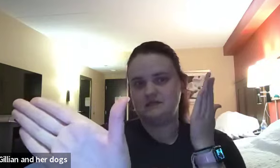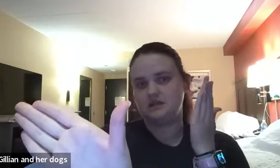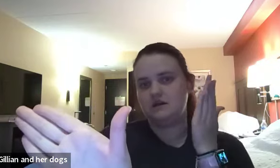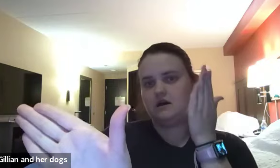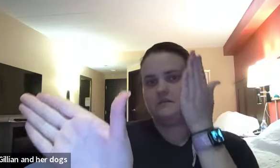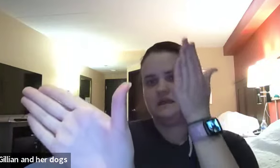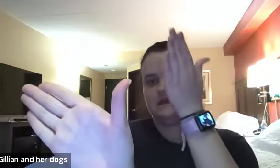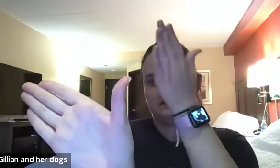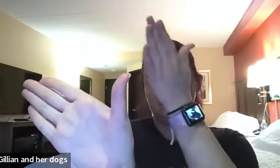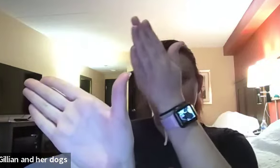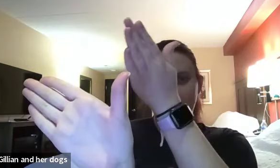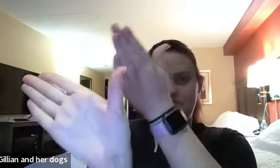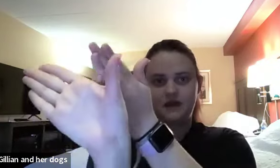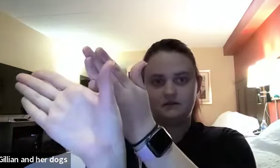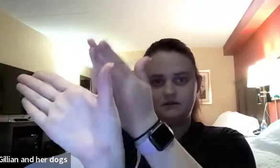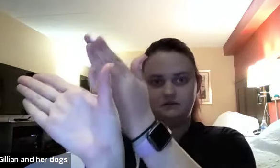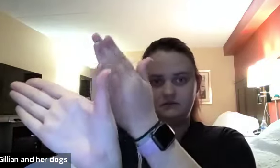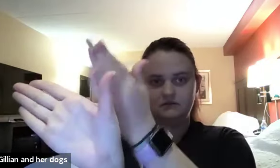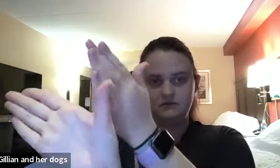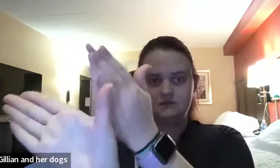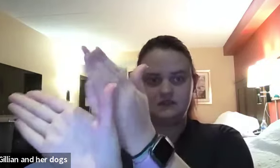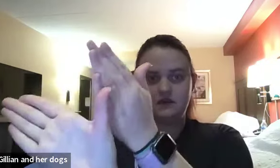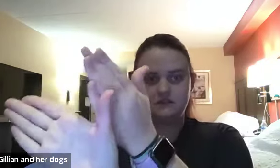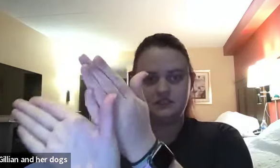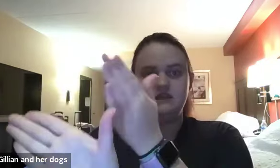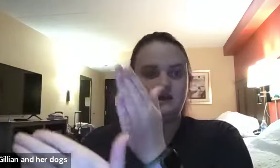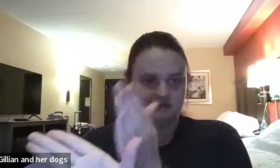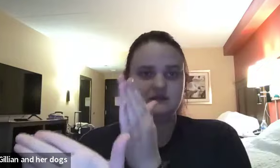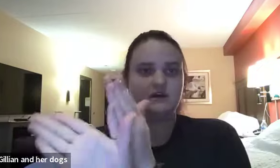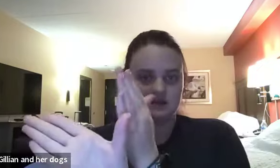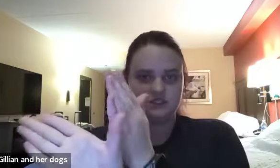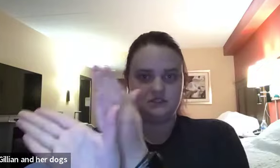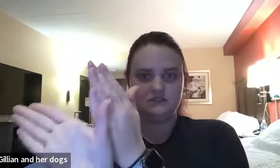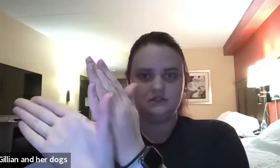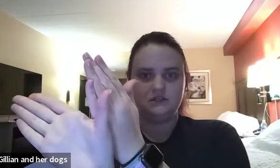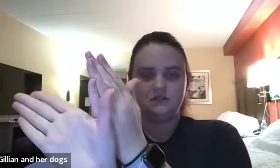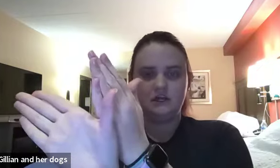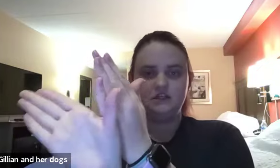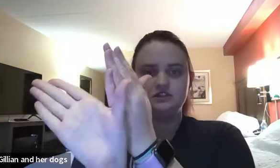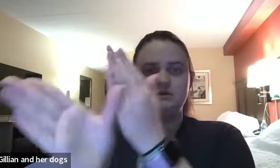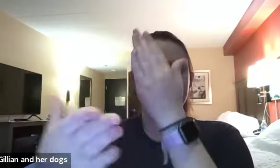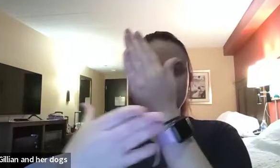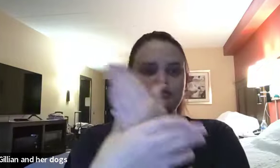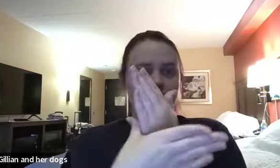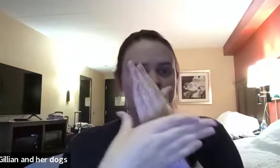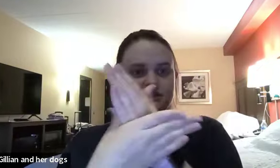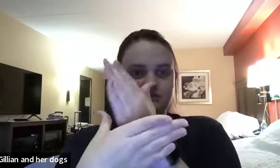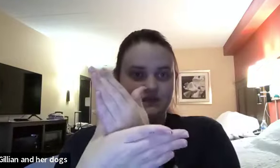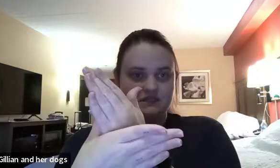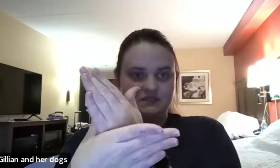gonna come in on the back. Psychology, yeah, psychology. And you just wanna make sure you don't wanna do this. You